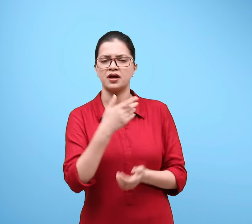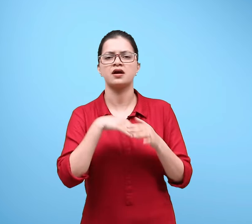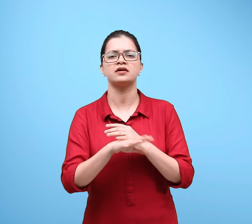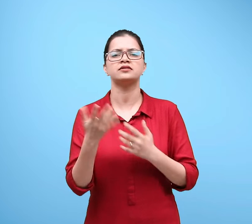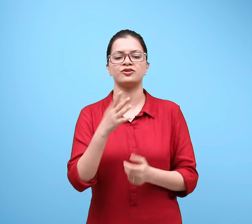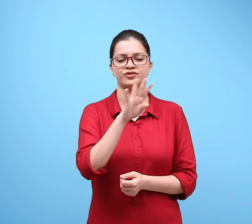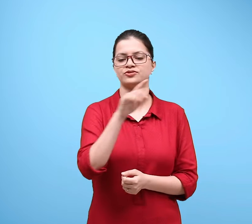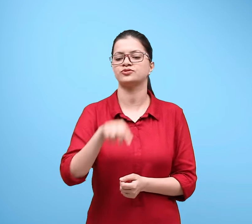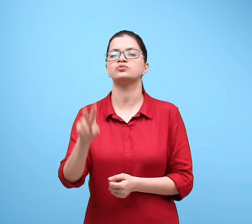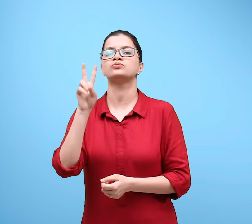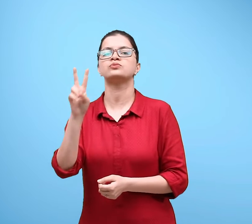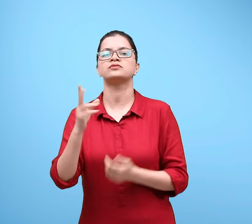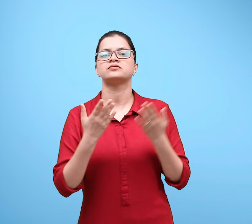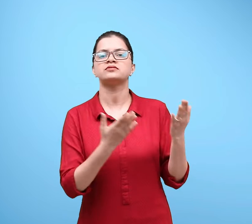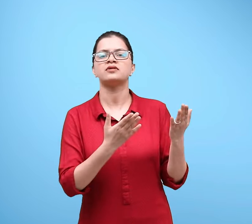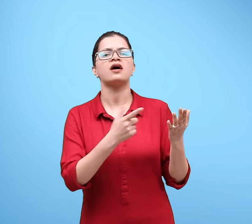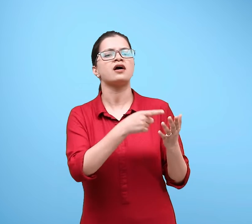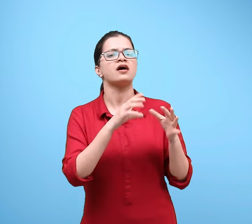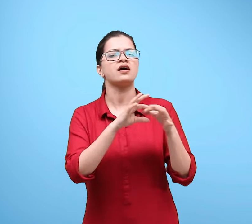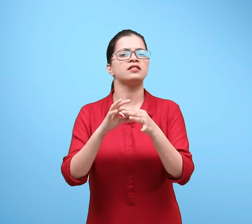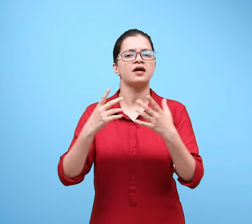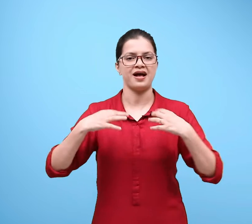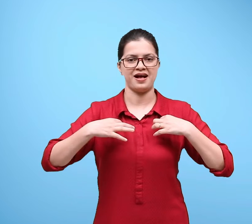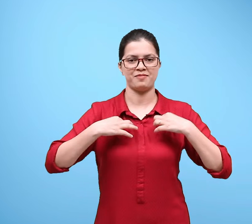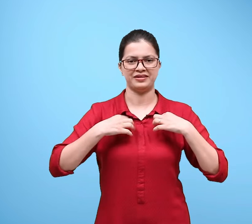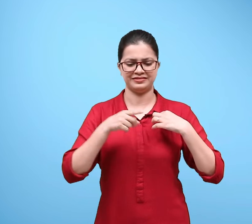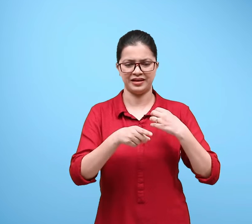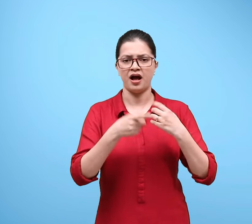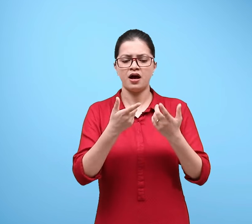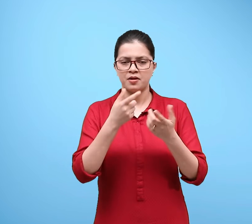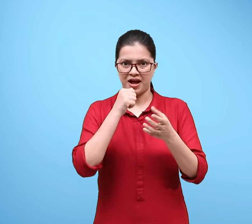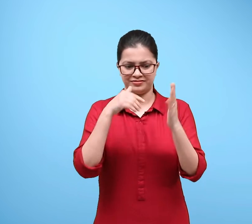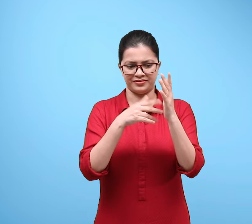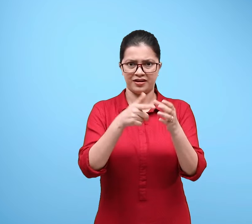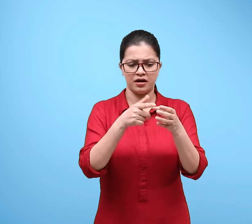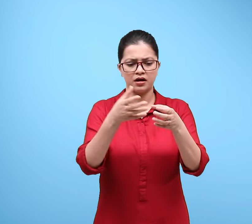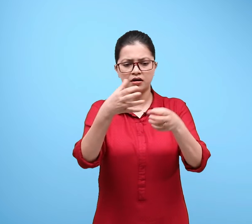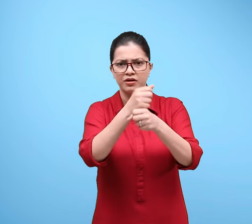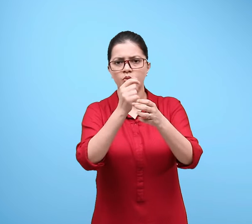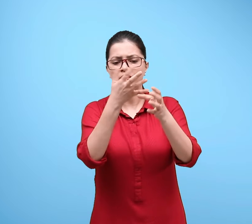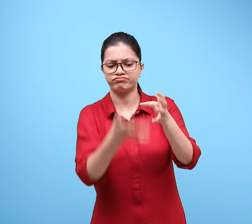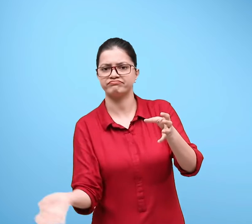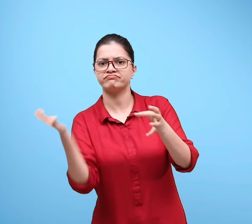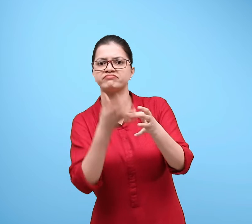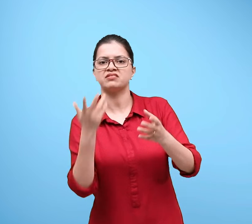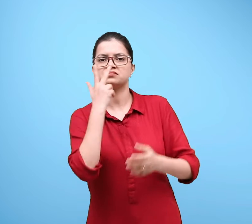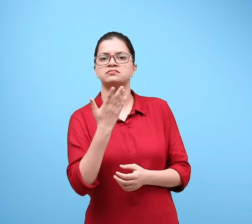Here in figure 4.2, a cloth tumbler is shown which is not able to keep water in it,